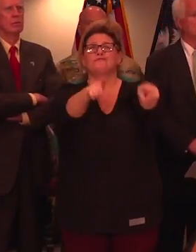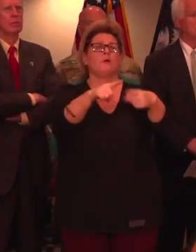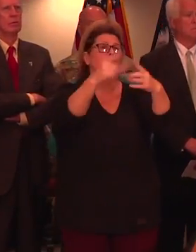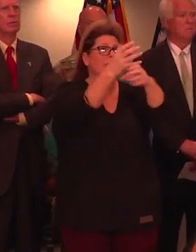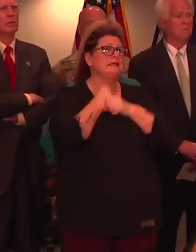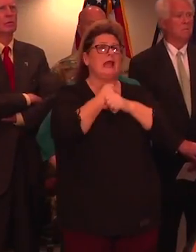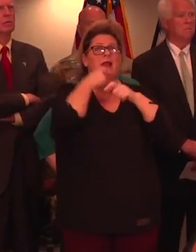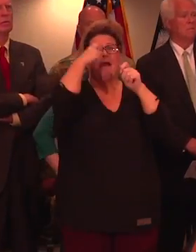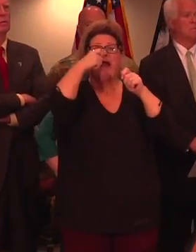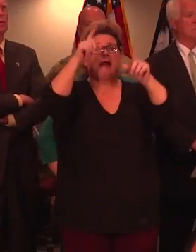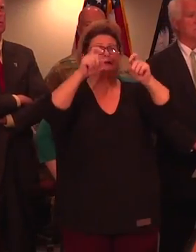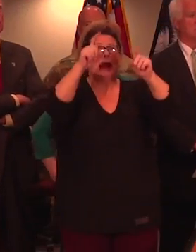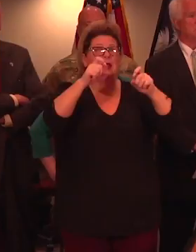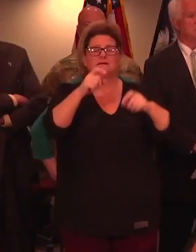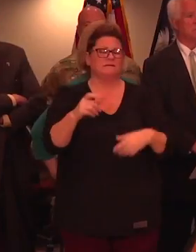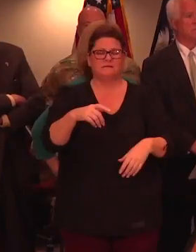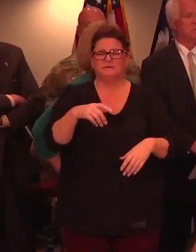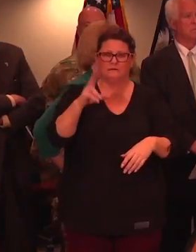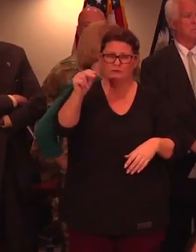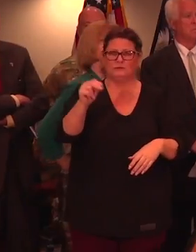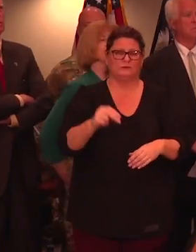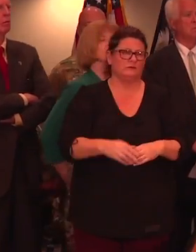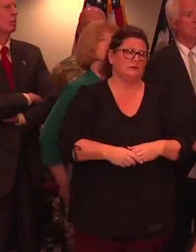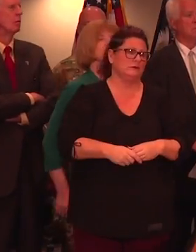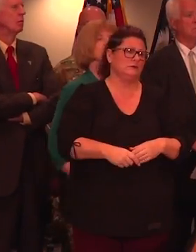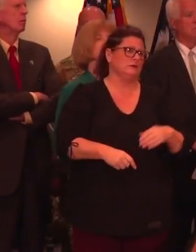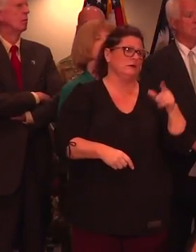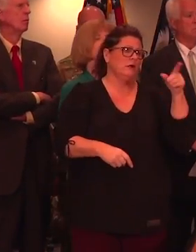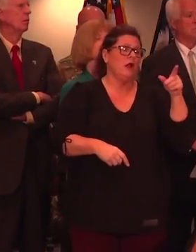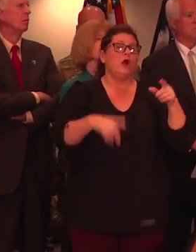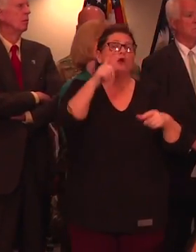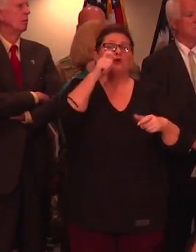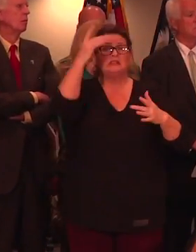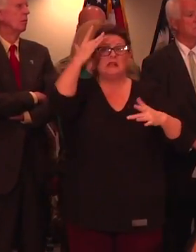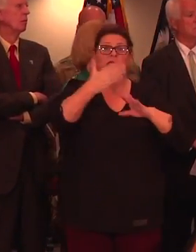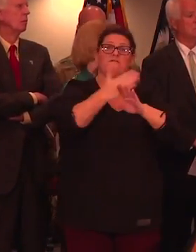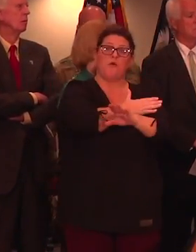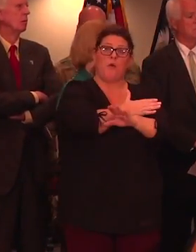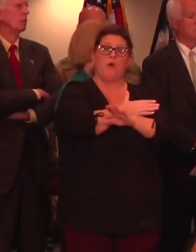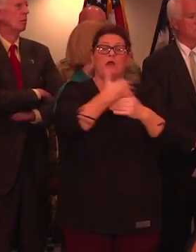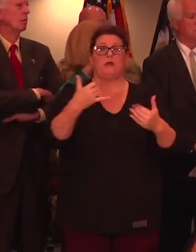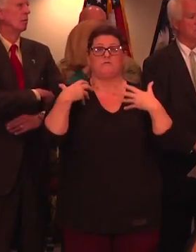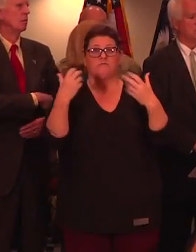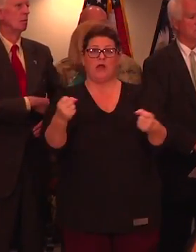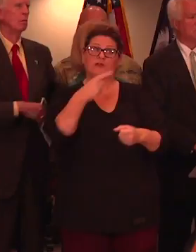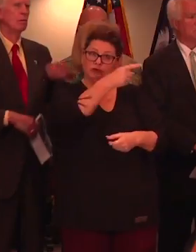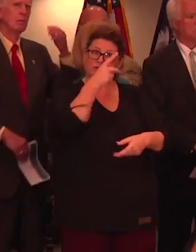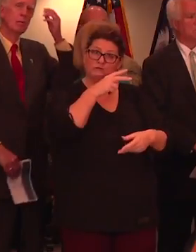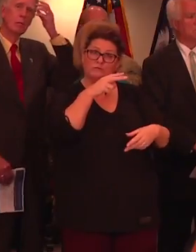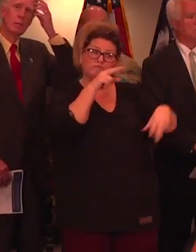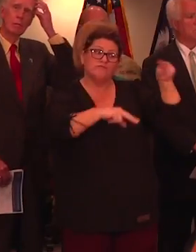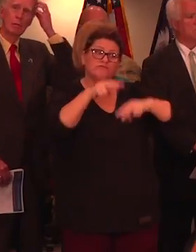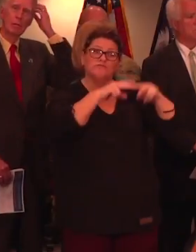updates on the people that have been diagnosed with this virus? Are you guys keeping up with them? Do we know if they've recovered or their situations, that they're in stable condition, good condition, critical